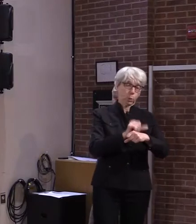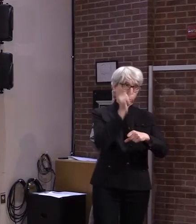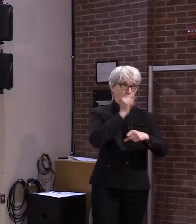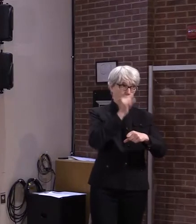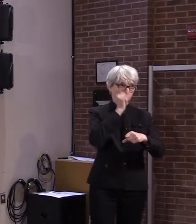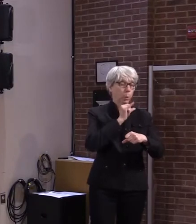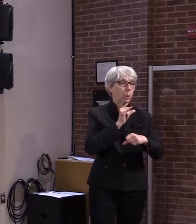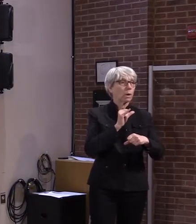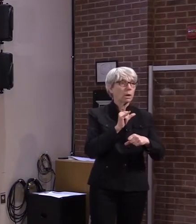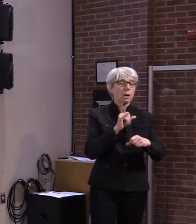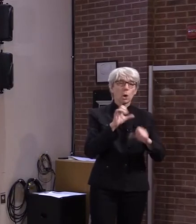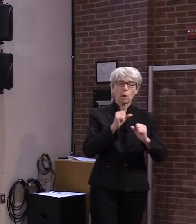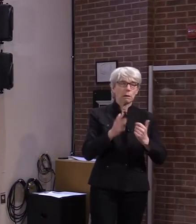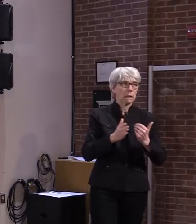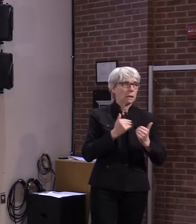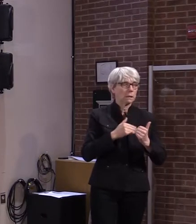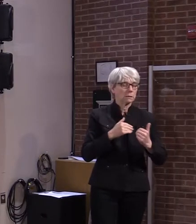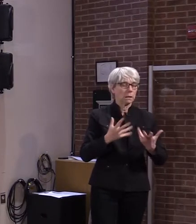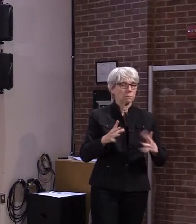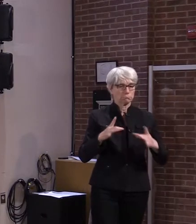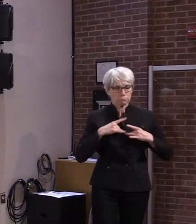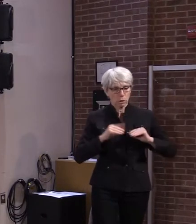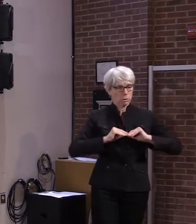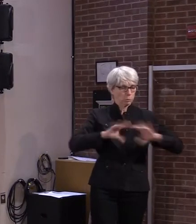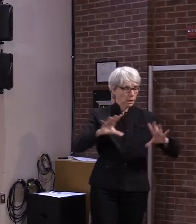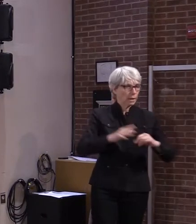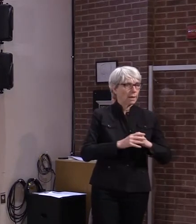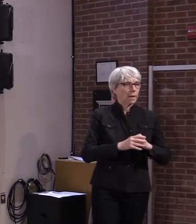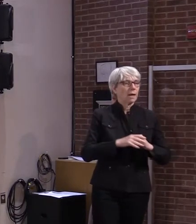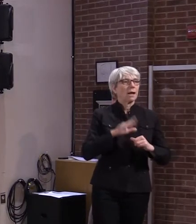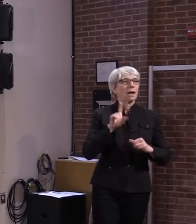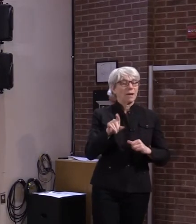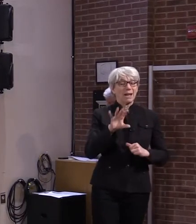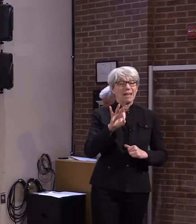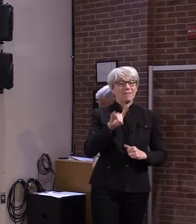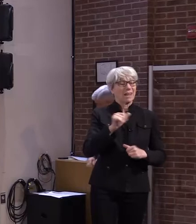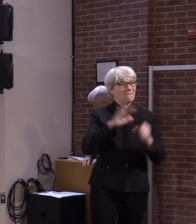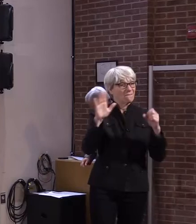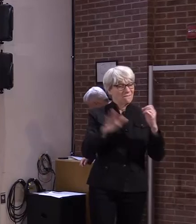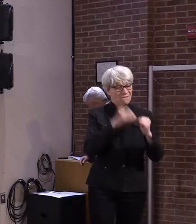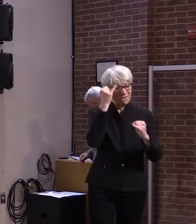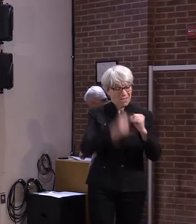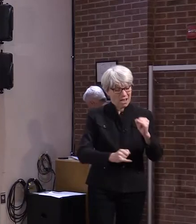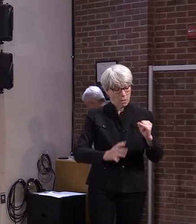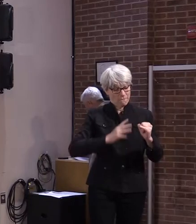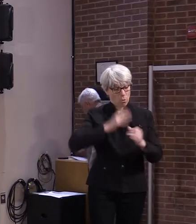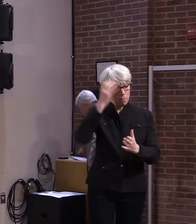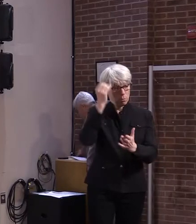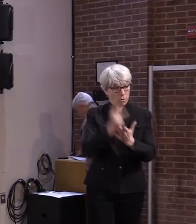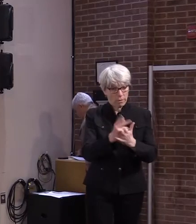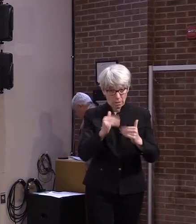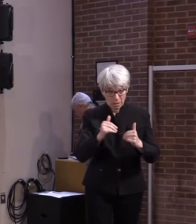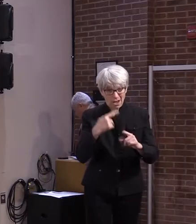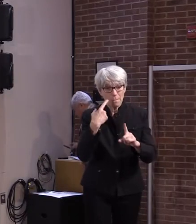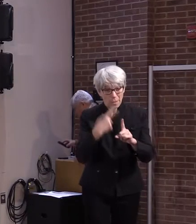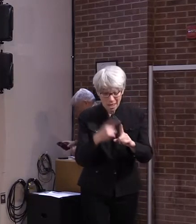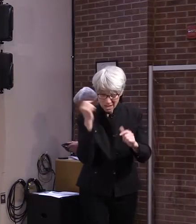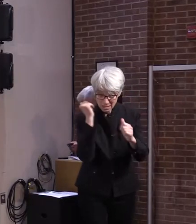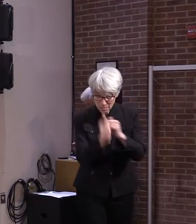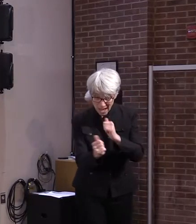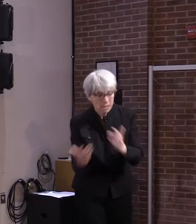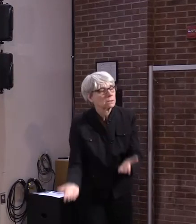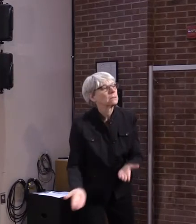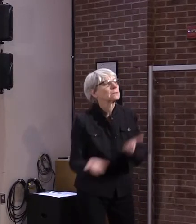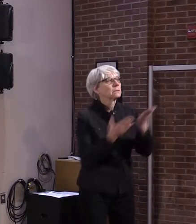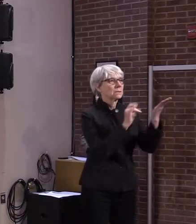FDA hasn't formally yet approved, and then CDC committees will review as well, and more specifically